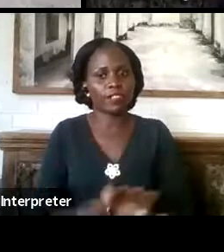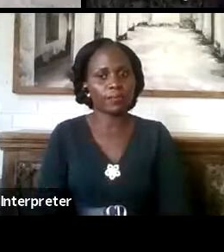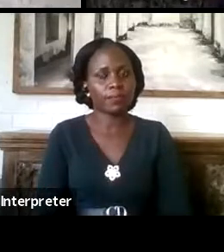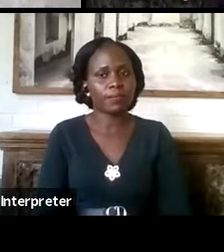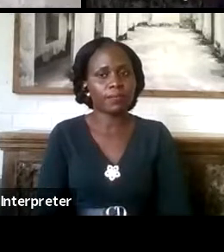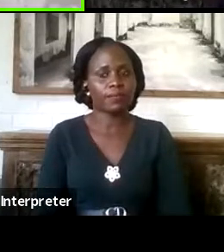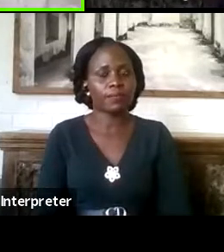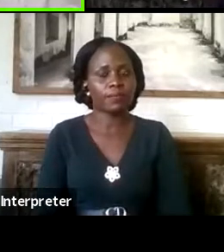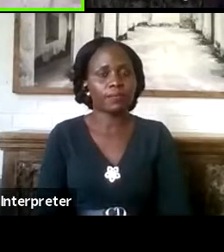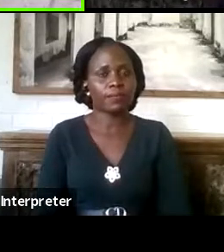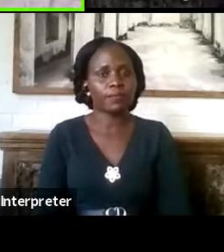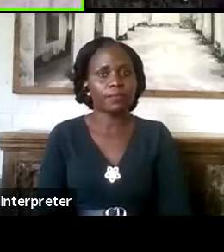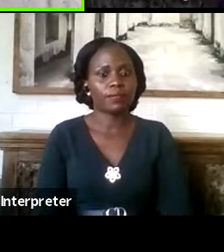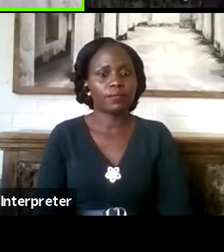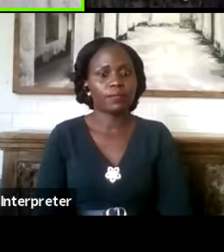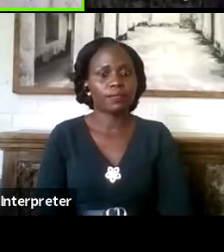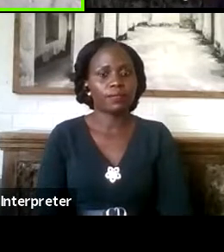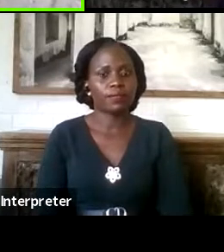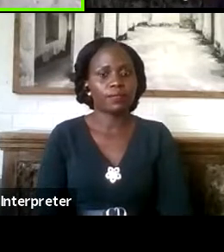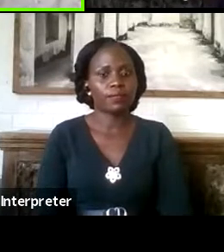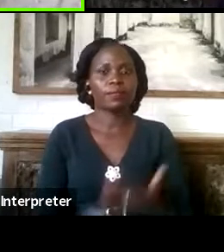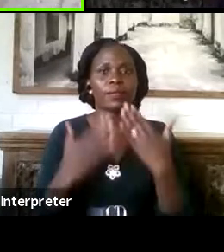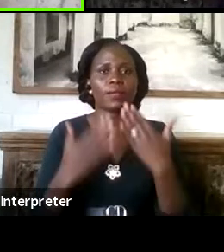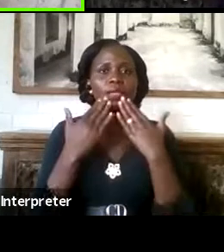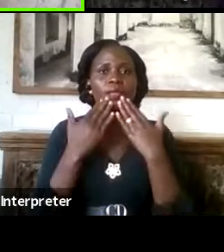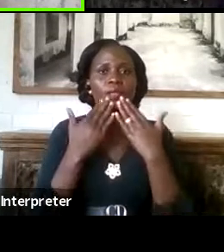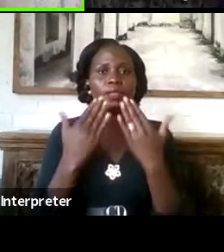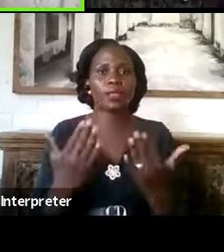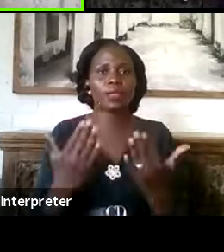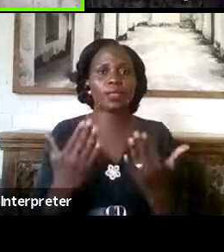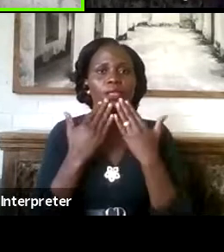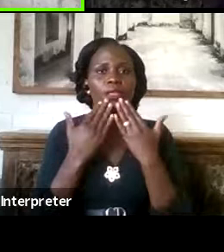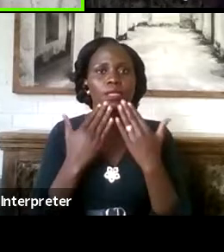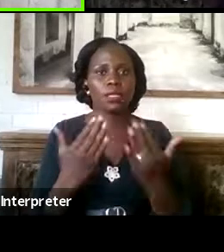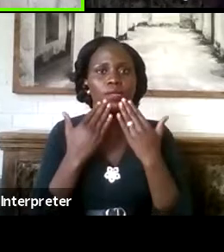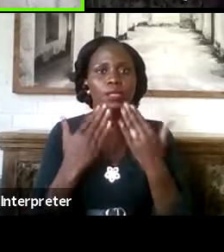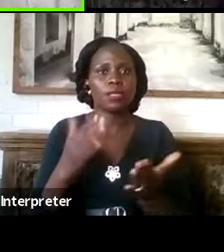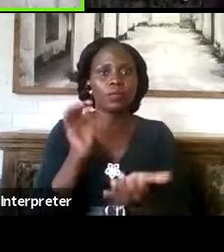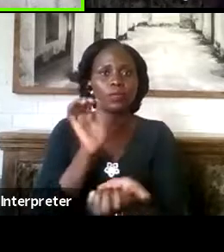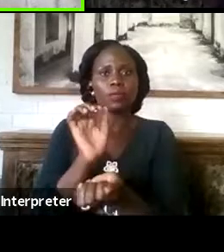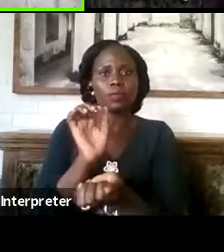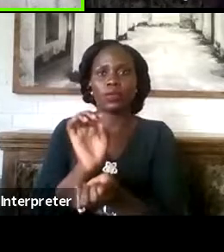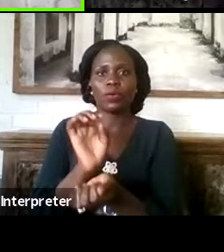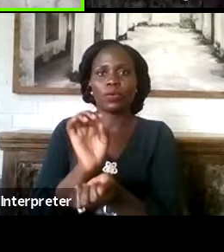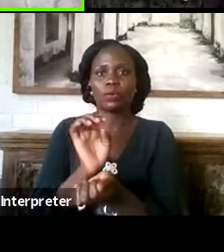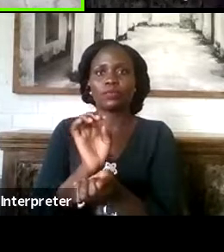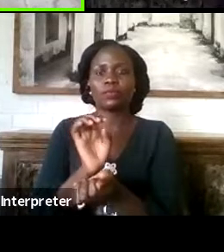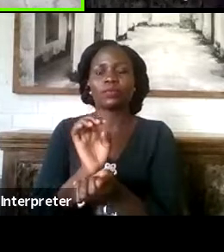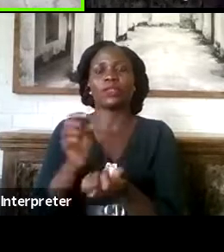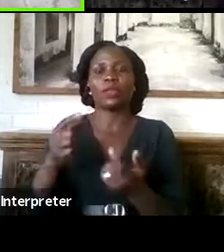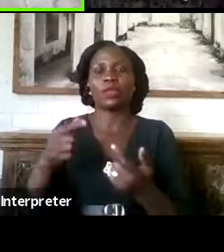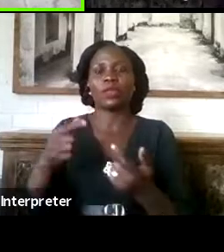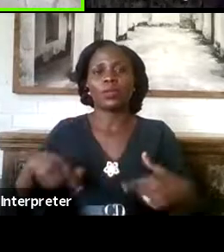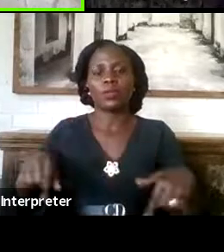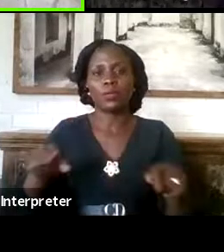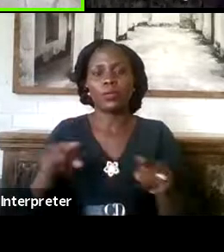Well, thank you, Paul. Well, we actually we have